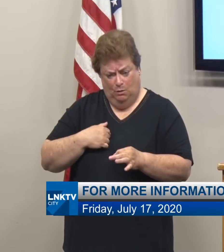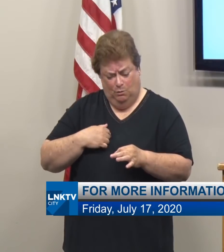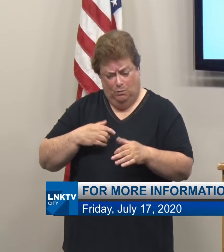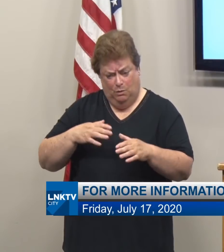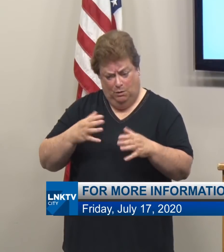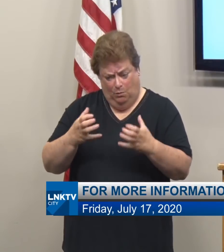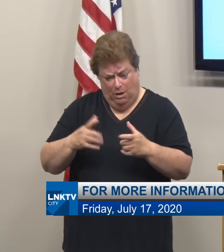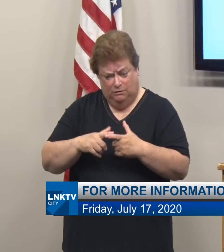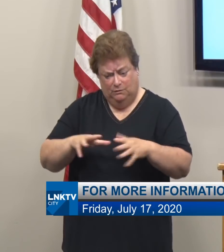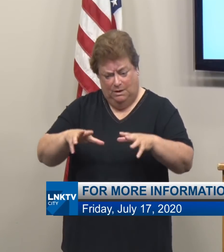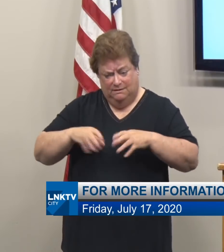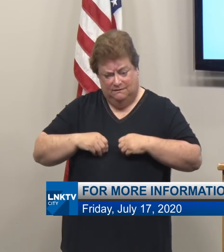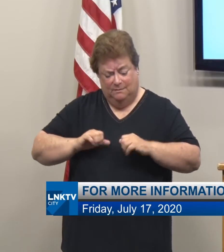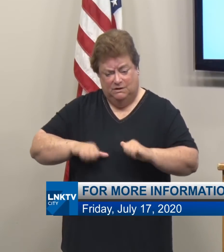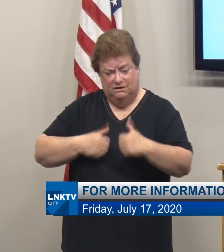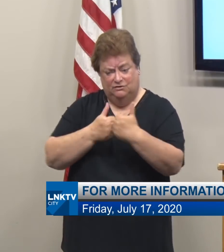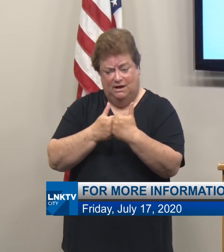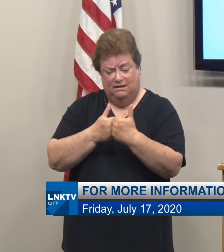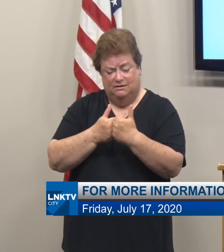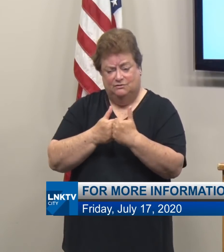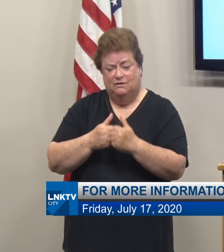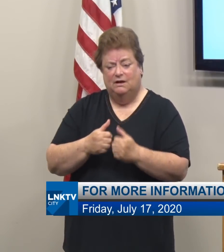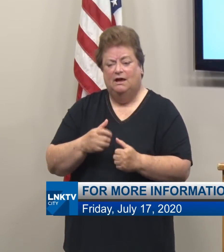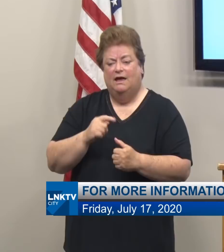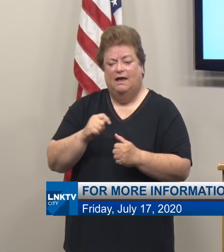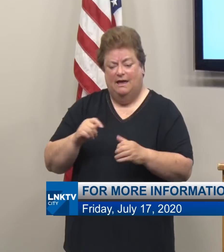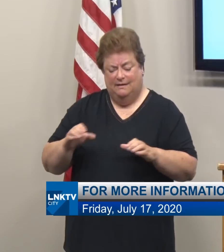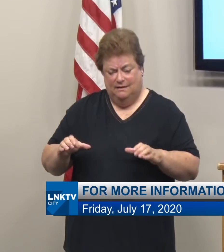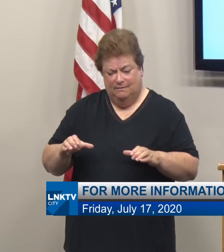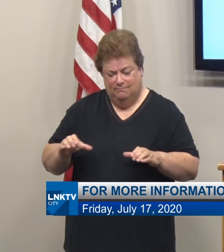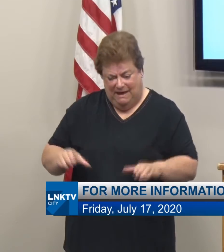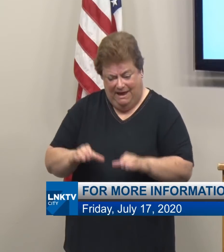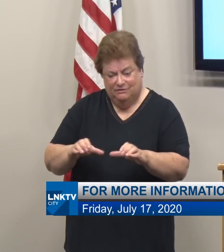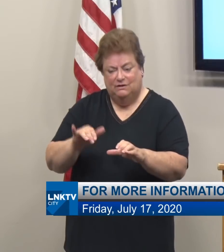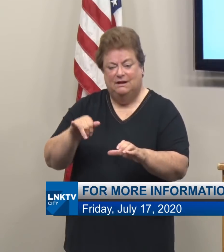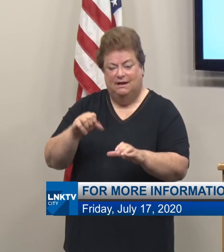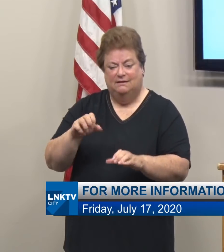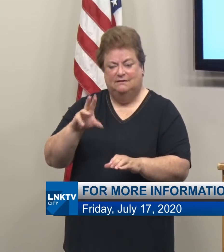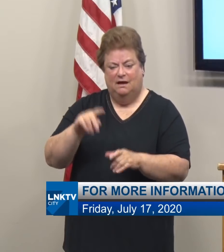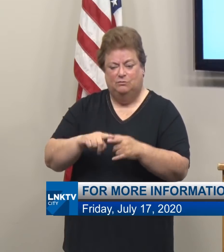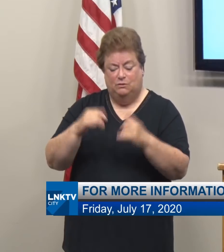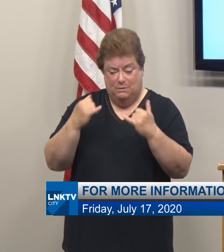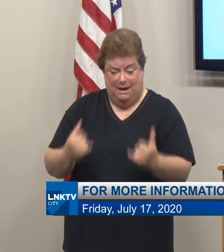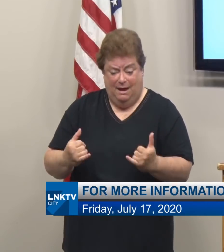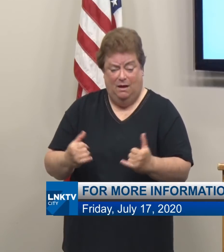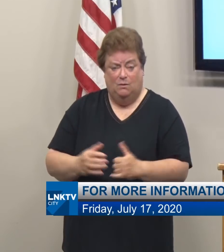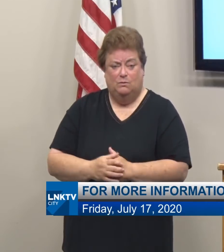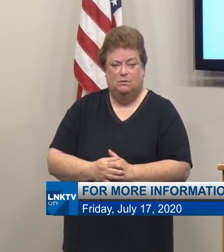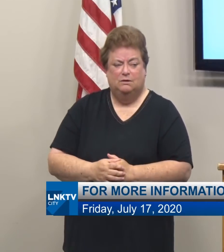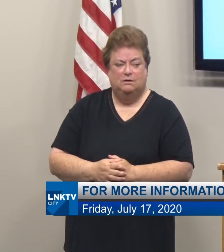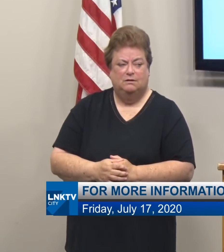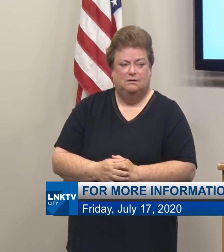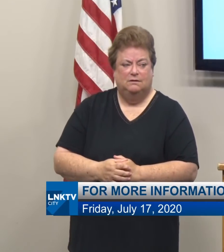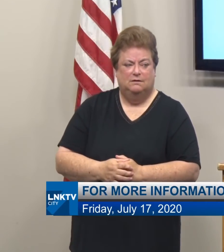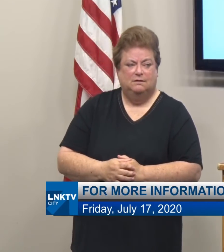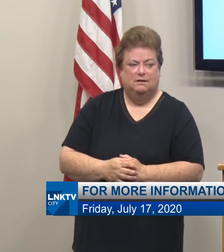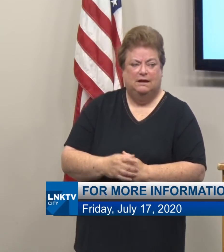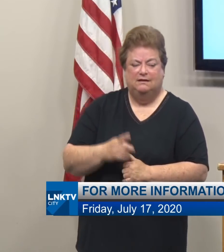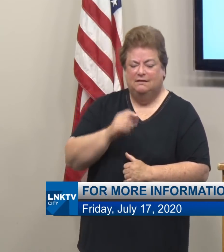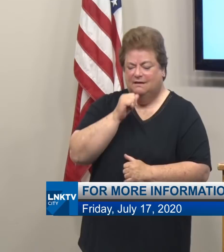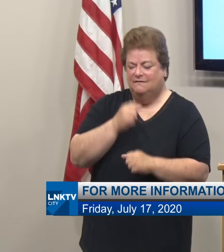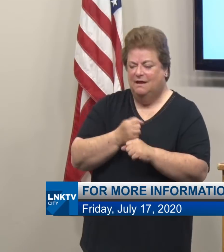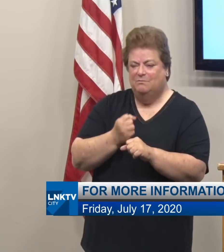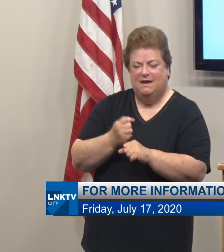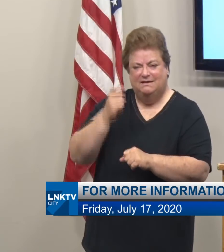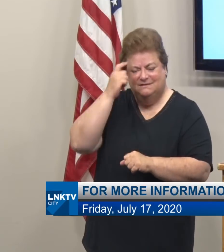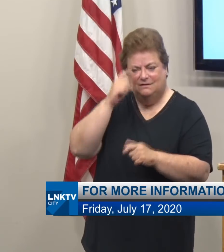challenge. Our fate is up to us, and the time to act is now. The time to act is now because it does not make sense to